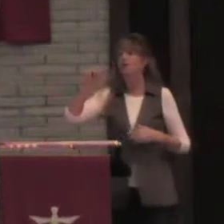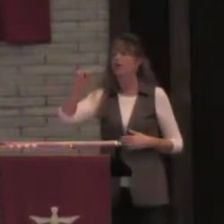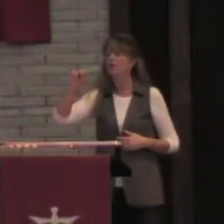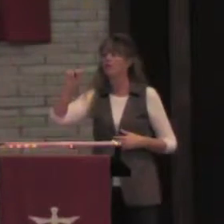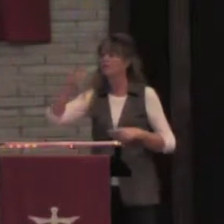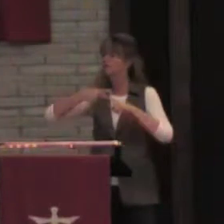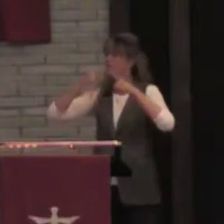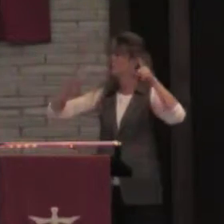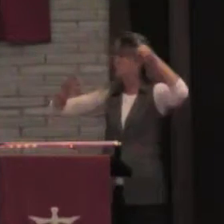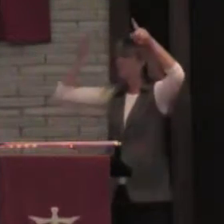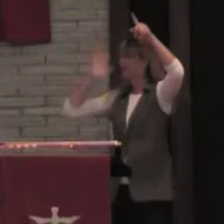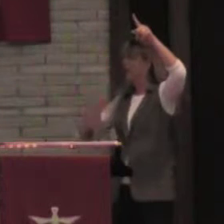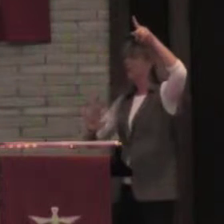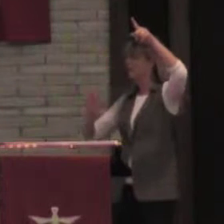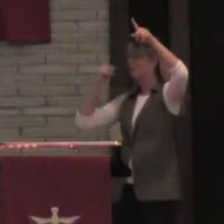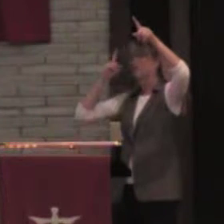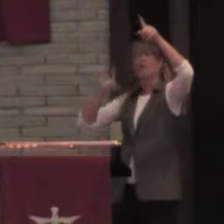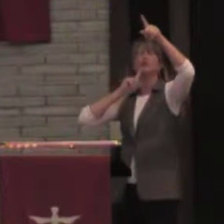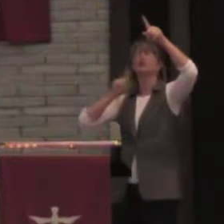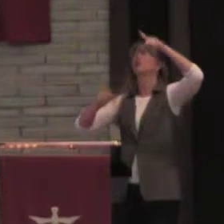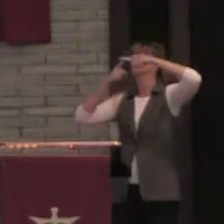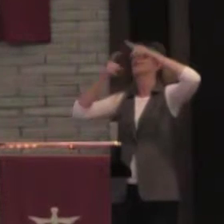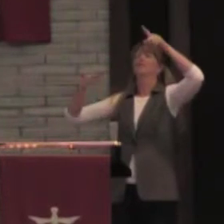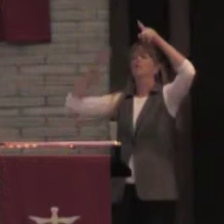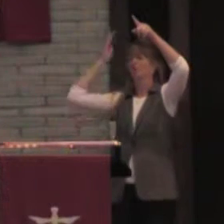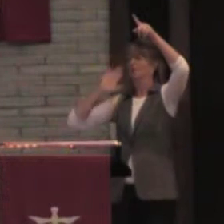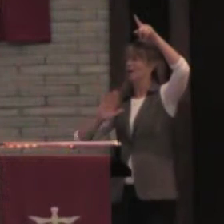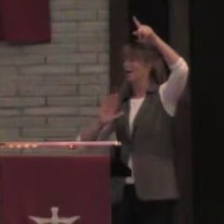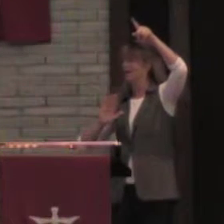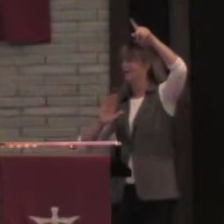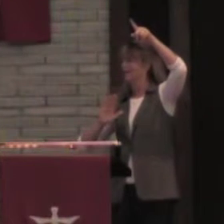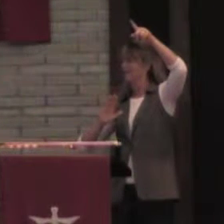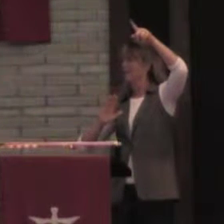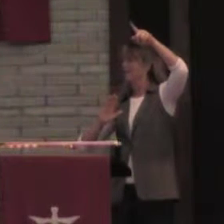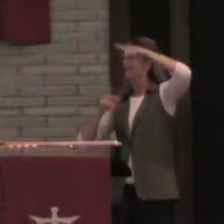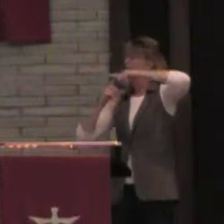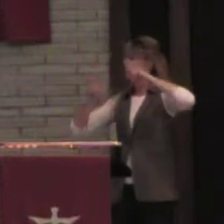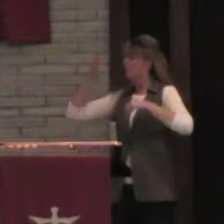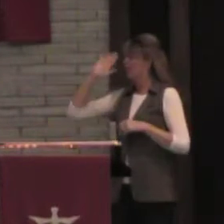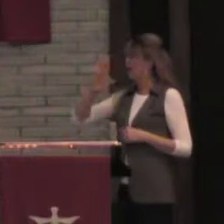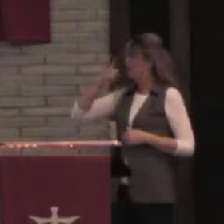weird. But no, it's from God. It's definitely from God.